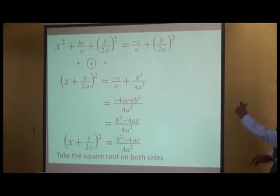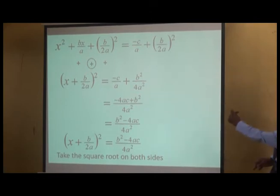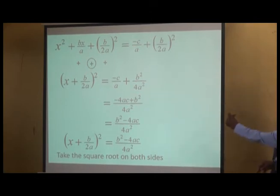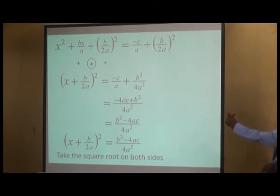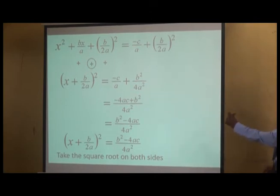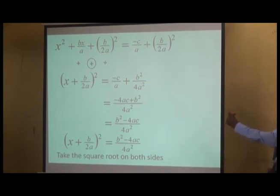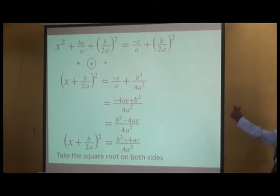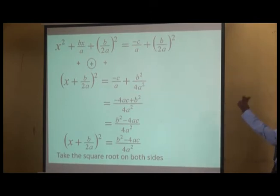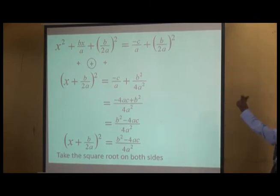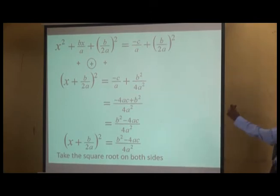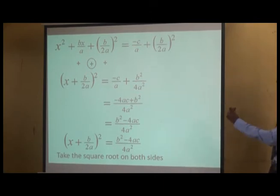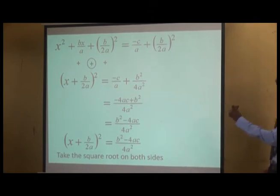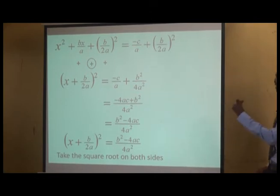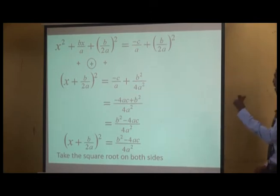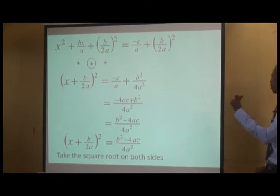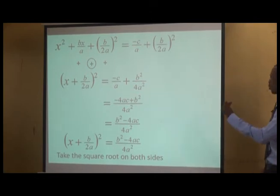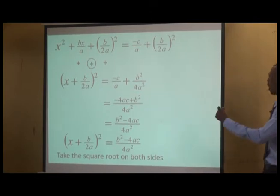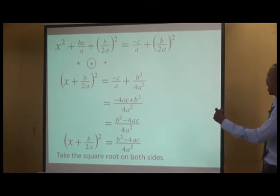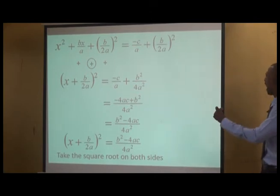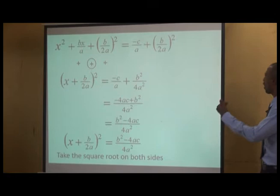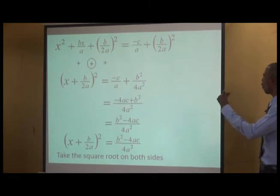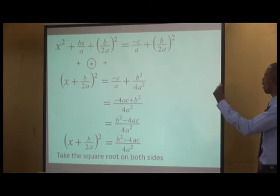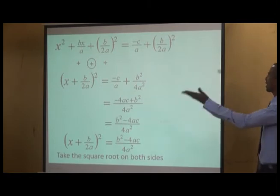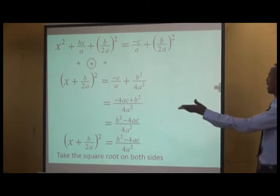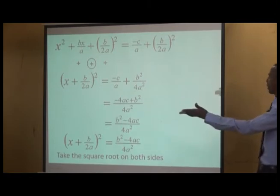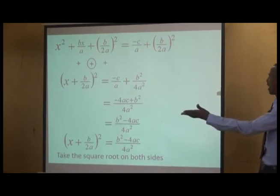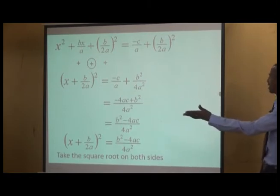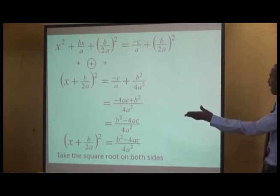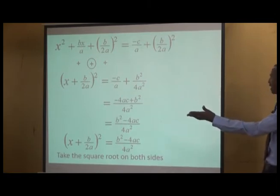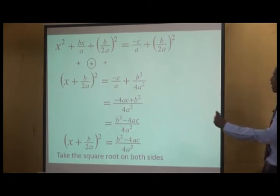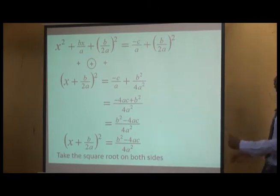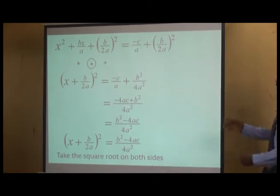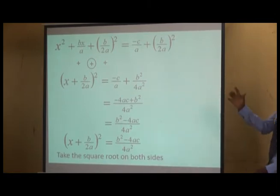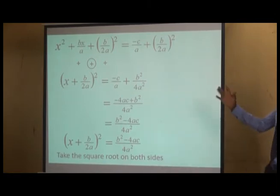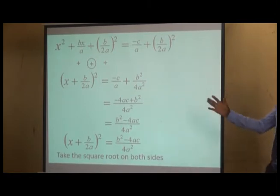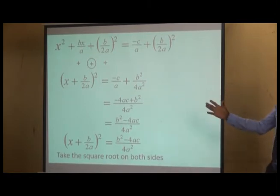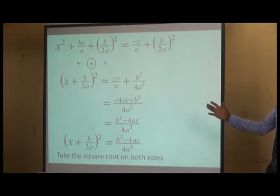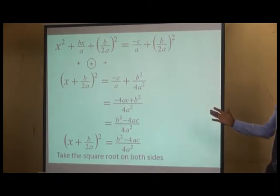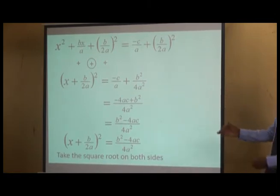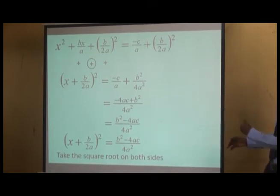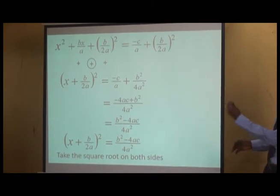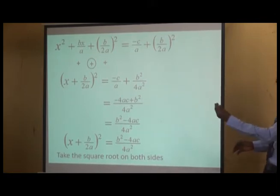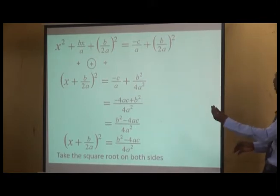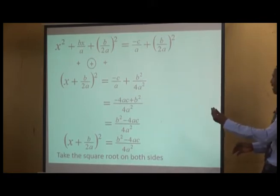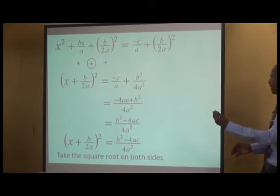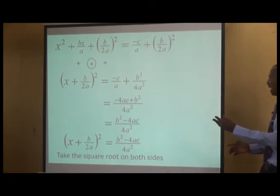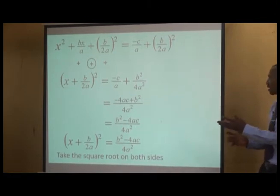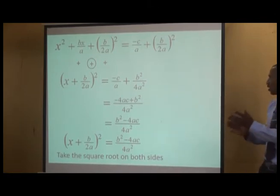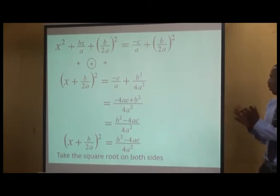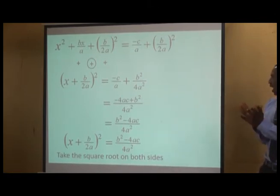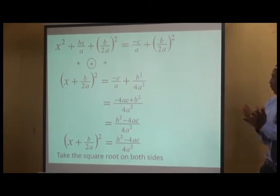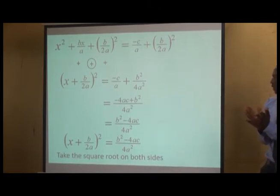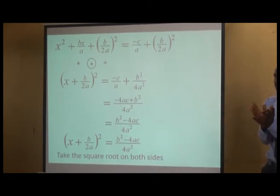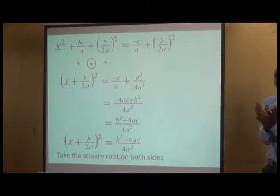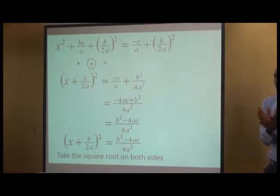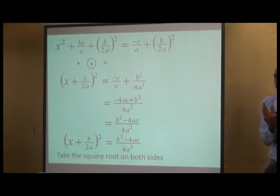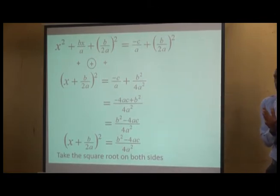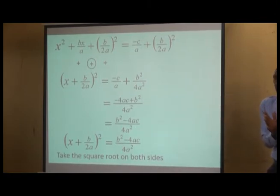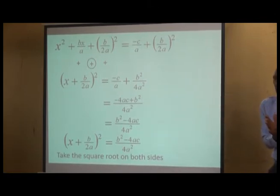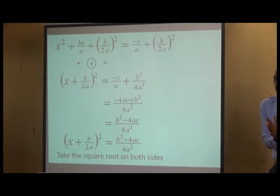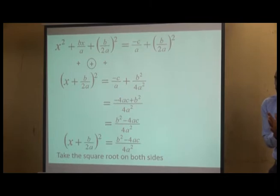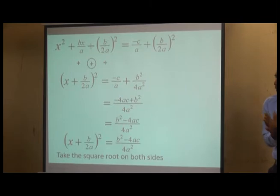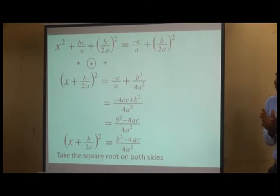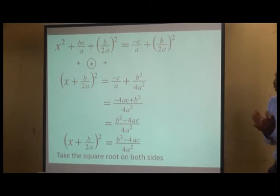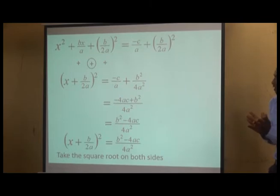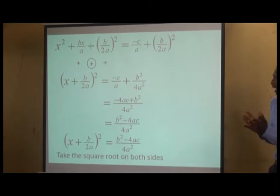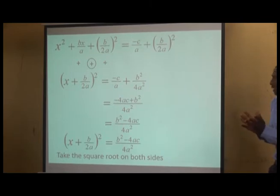we are going to eliminate the square on the left-hand side. To eliminate the square on the left-hand side, we are going to take the